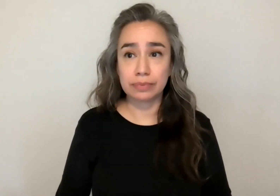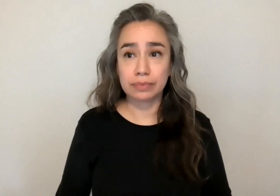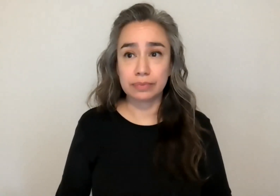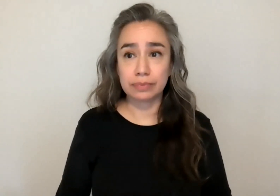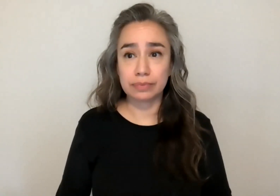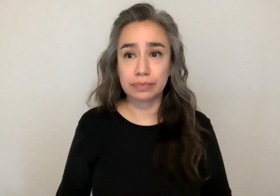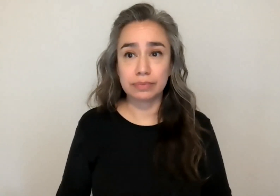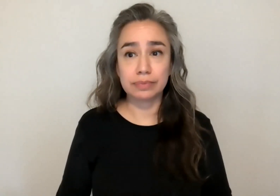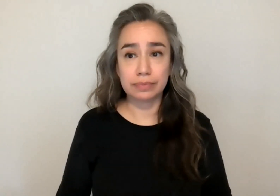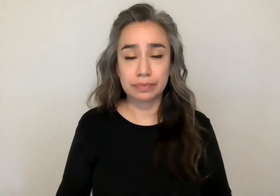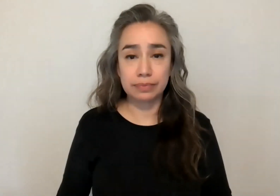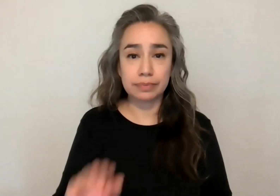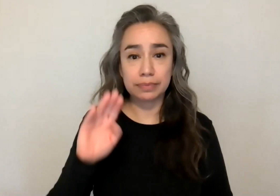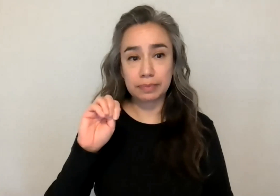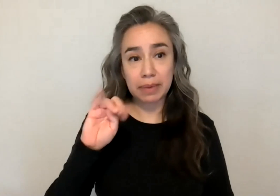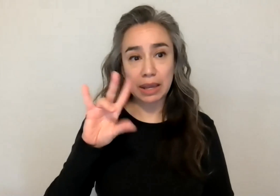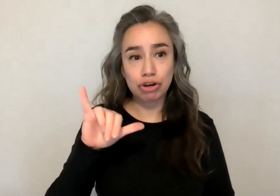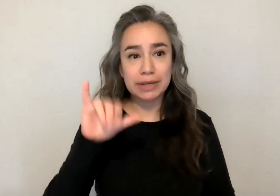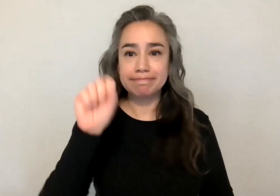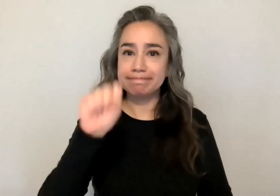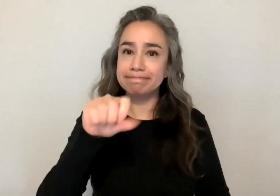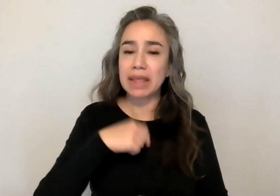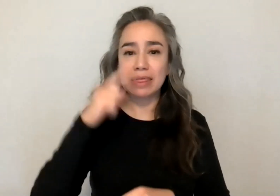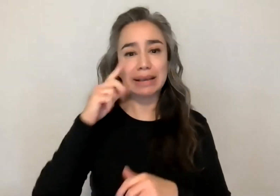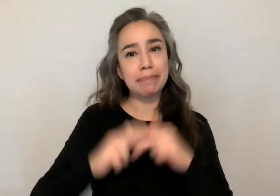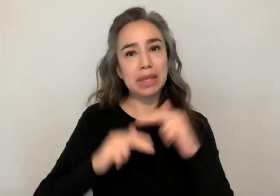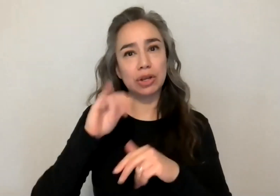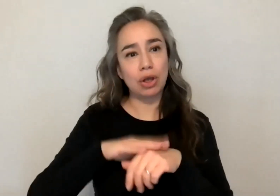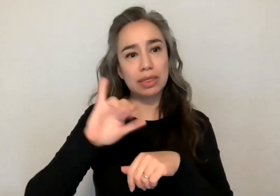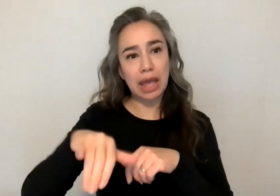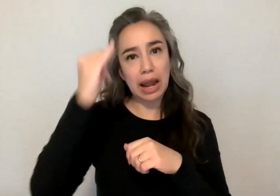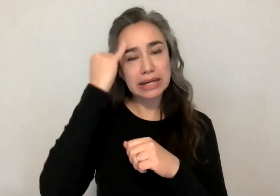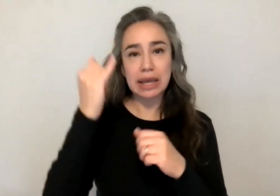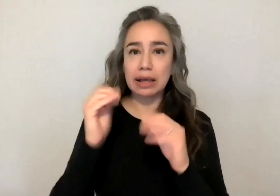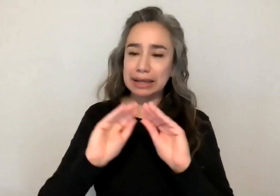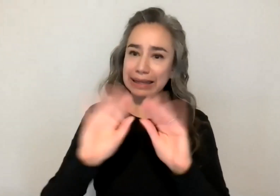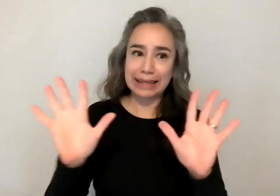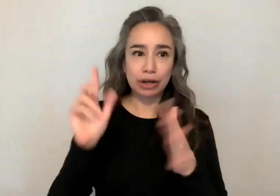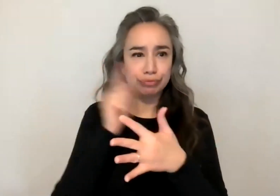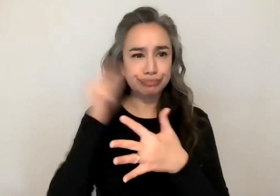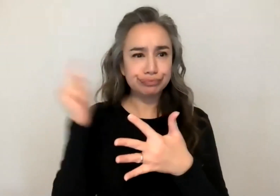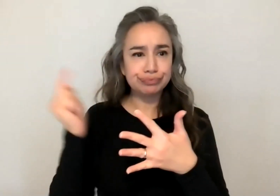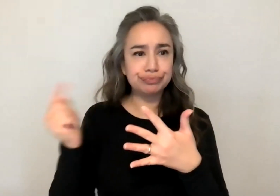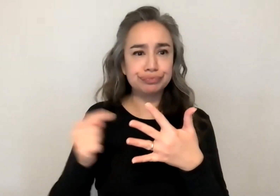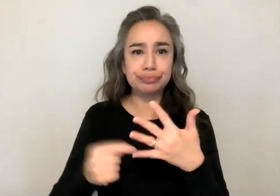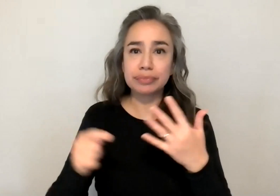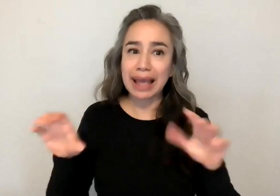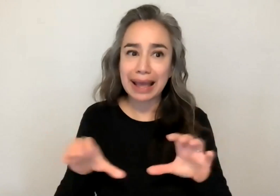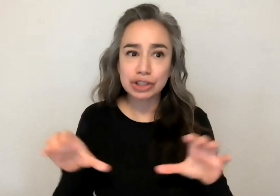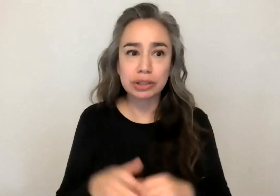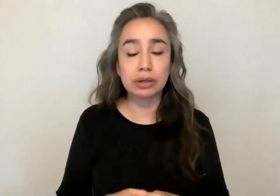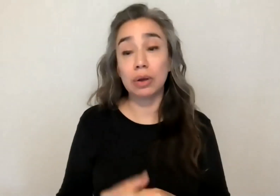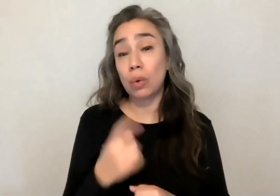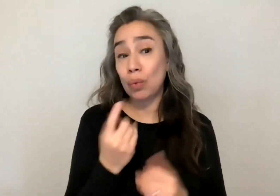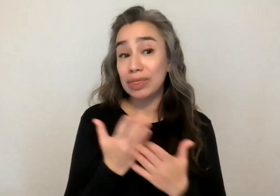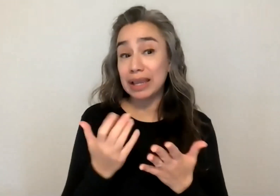Yeah, and I think, again, kind of building on that idea of what are the tangible actions we can take. One of the things that maybe I would have foregrounded